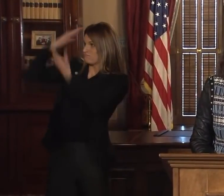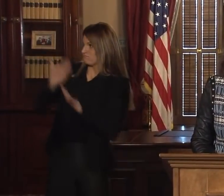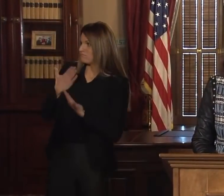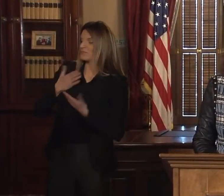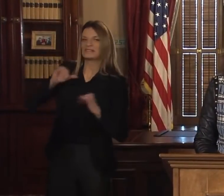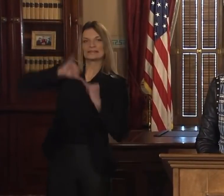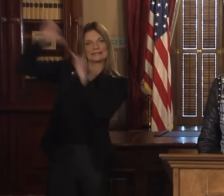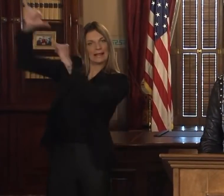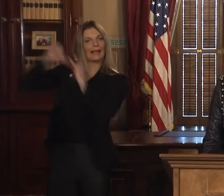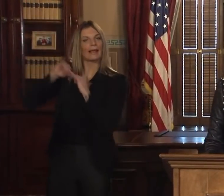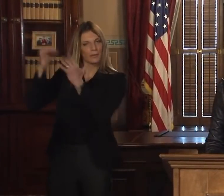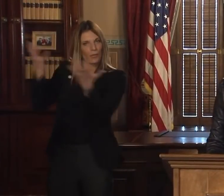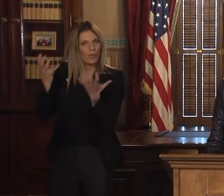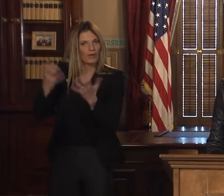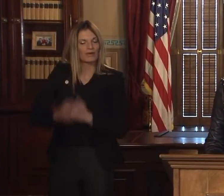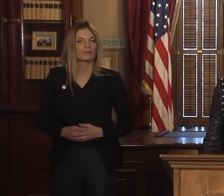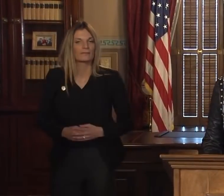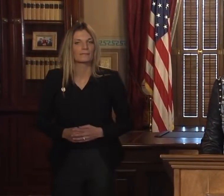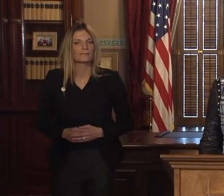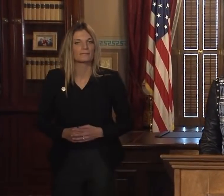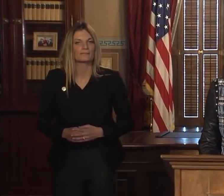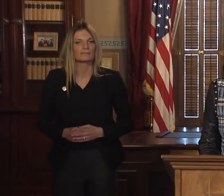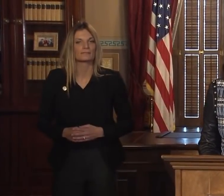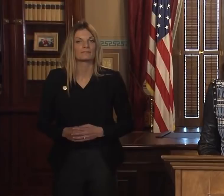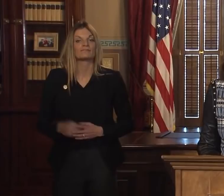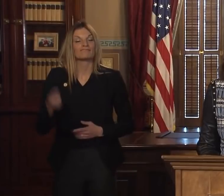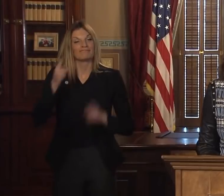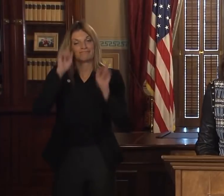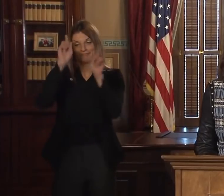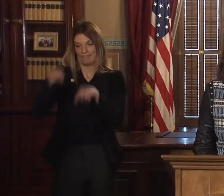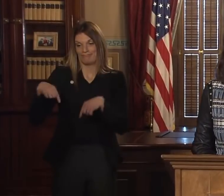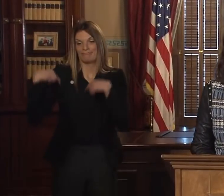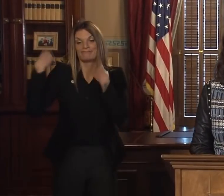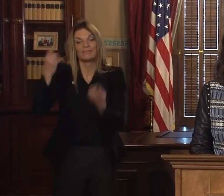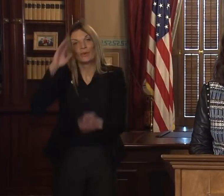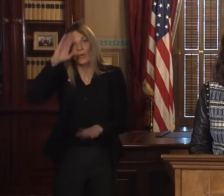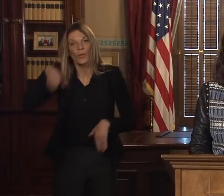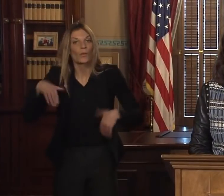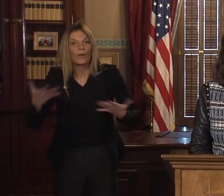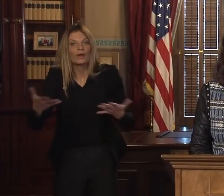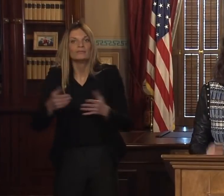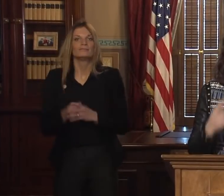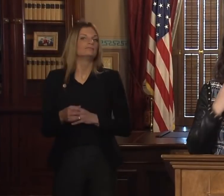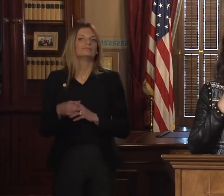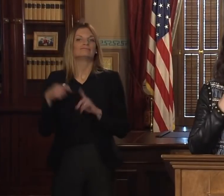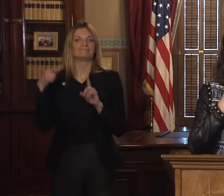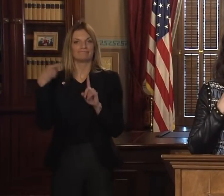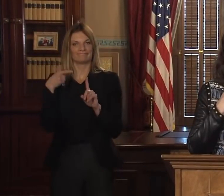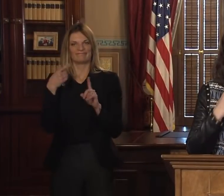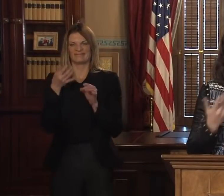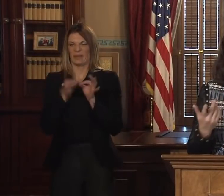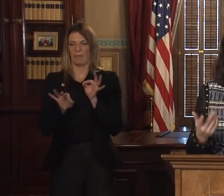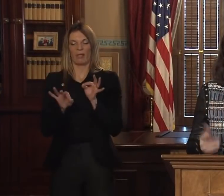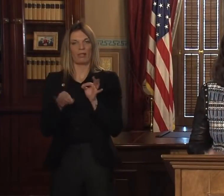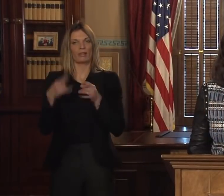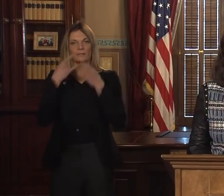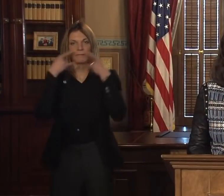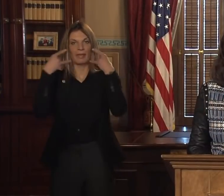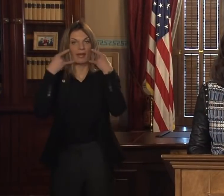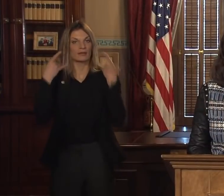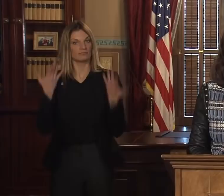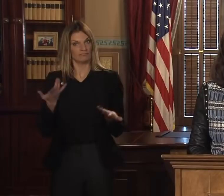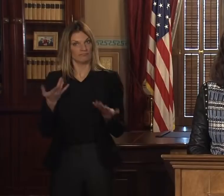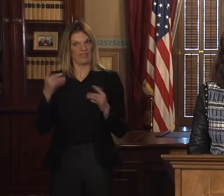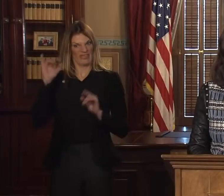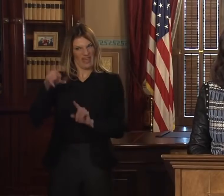for. We've known for a long time that the single most important weapon we have against this virus is a simple act of wearing a